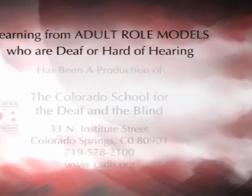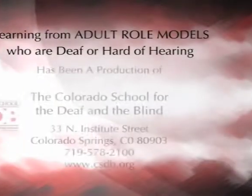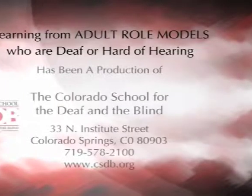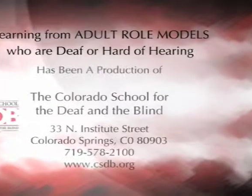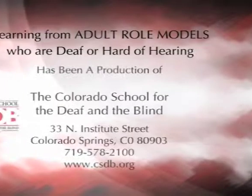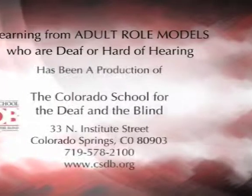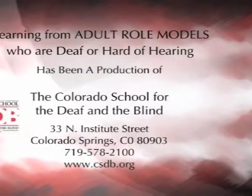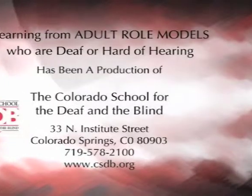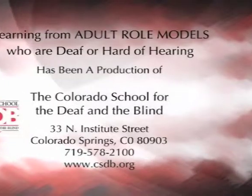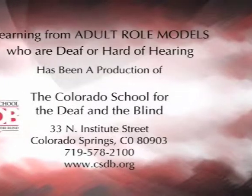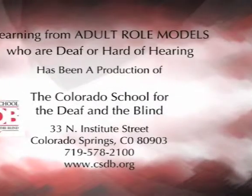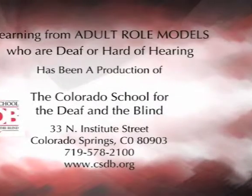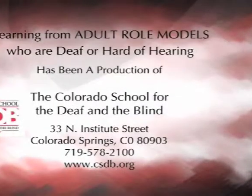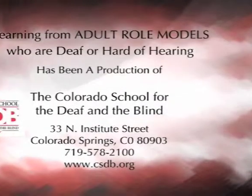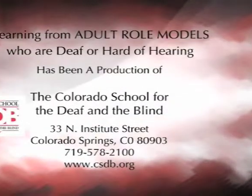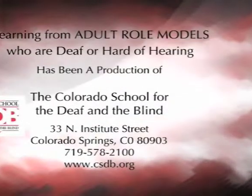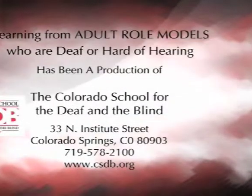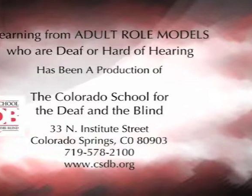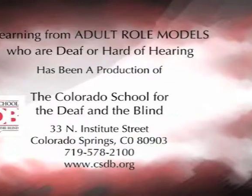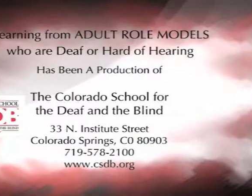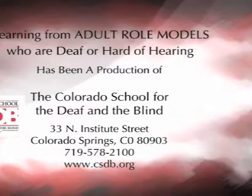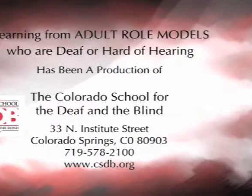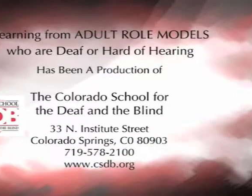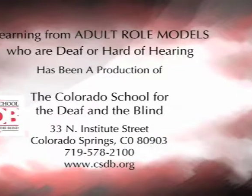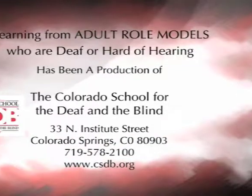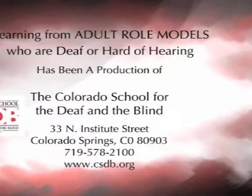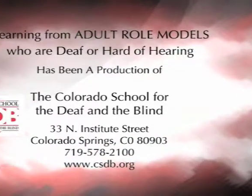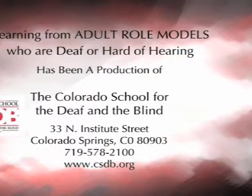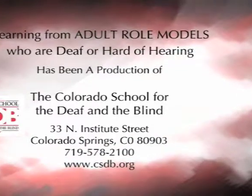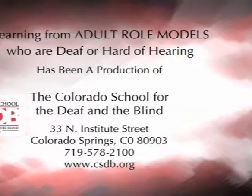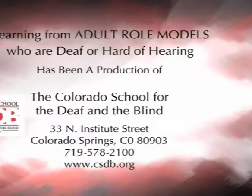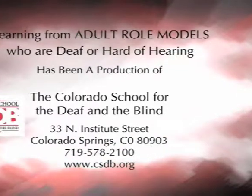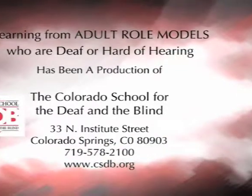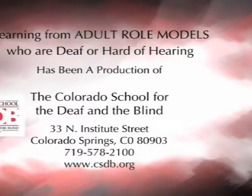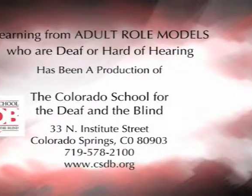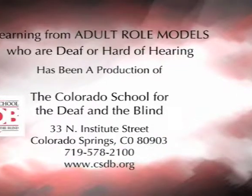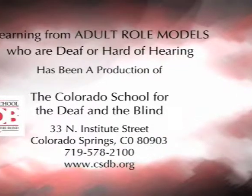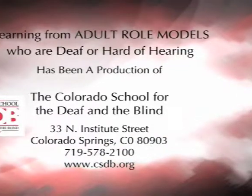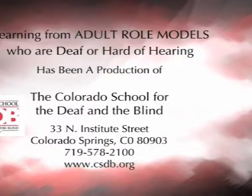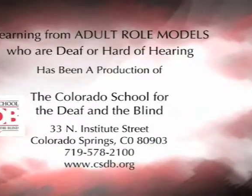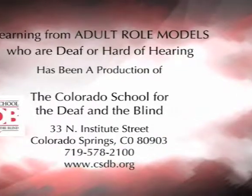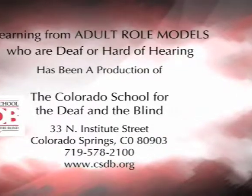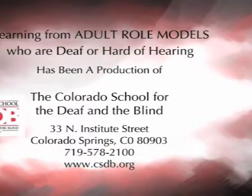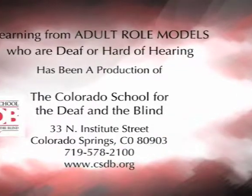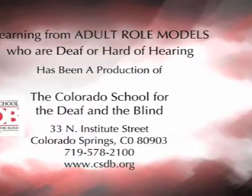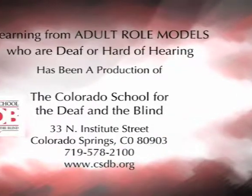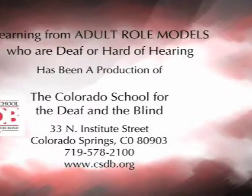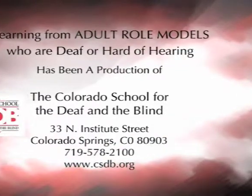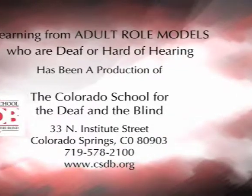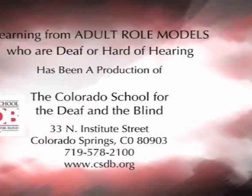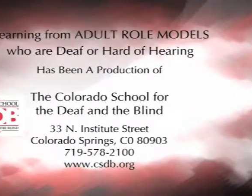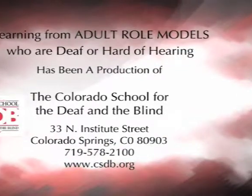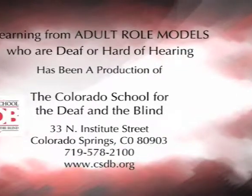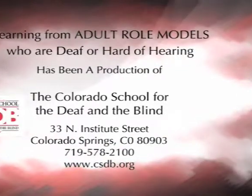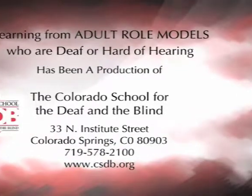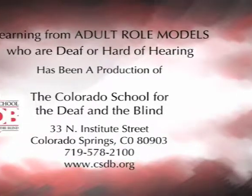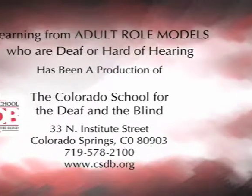colorado school for the deaf and the blind 33 north institute street colorado springs colorado 80903 719